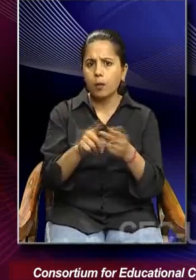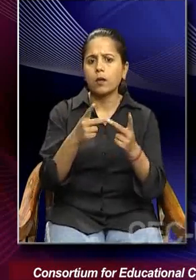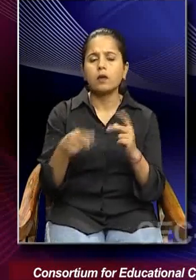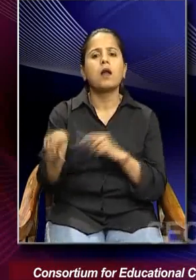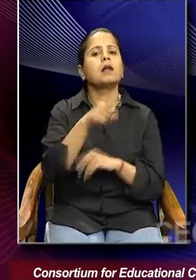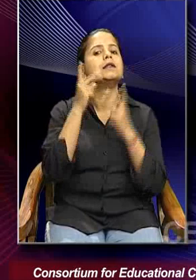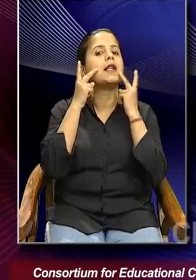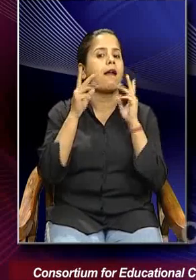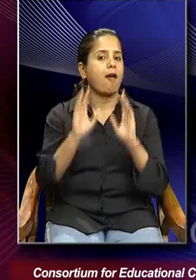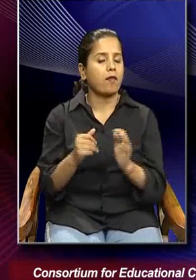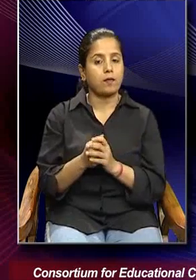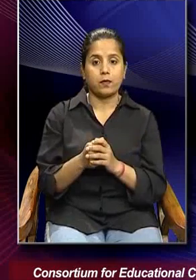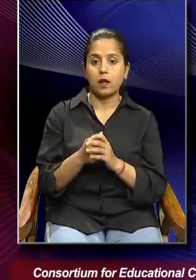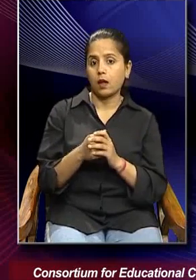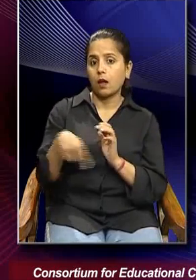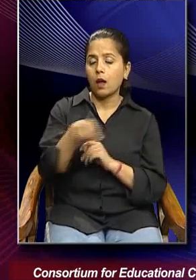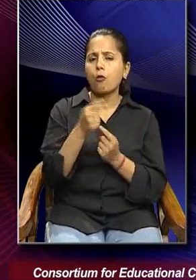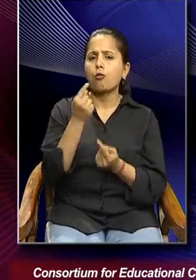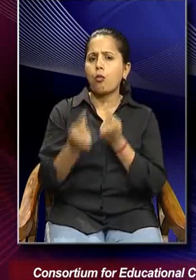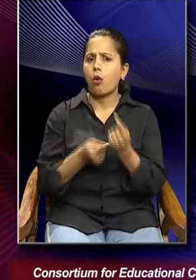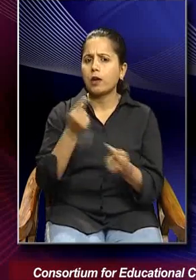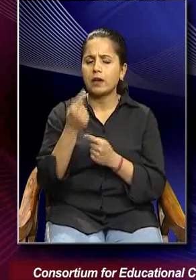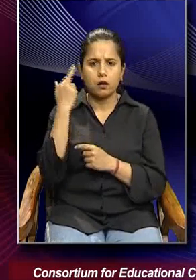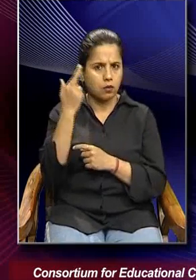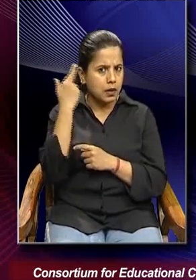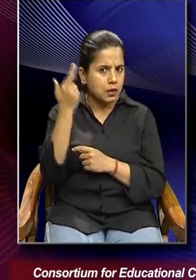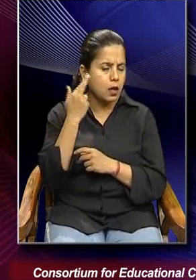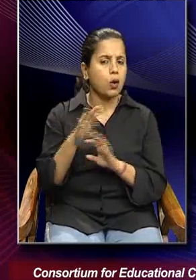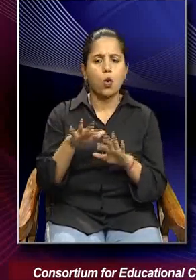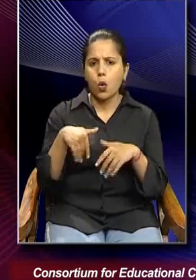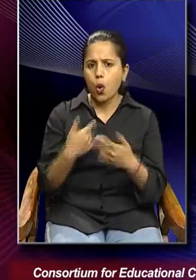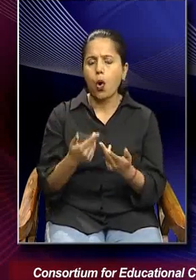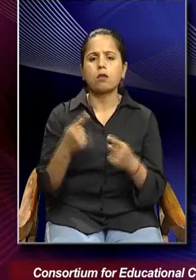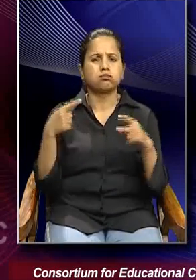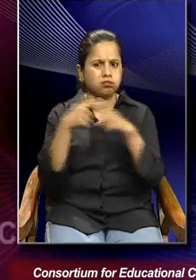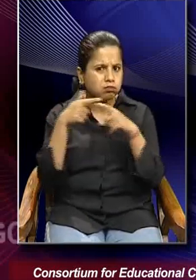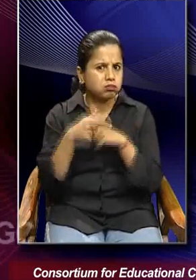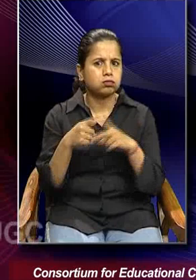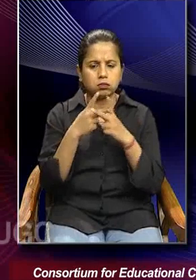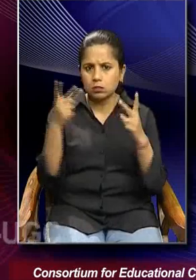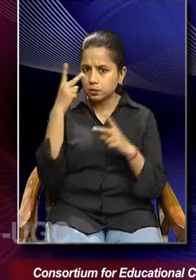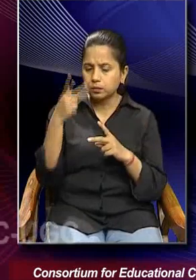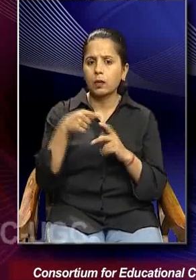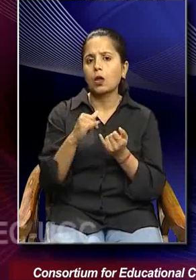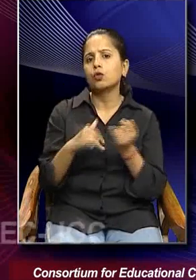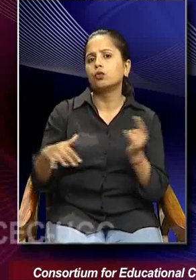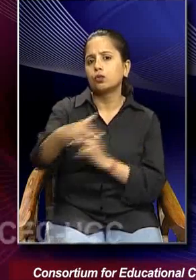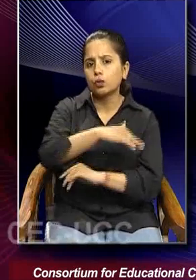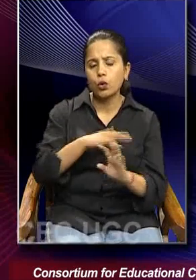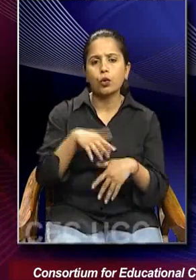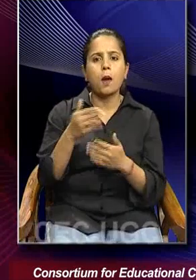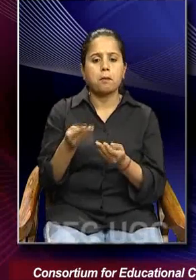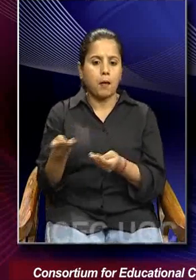also seen that because of political factors or because of conflicts in societies or between